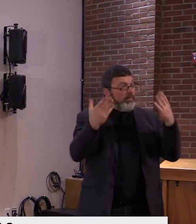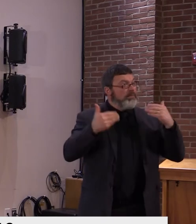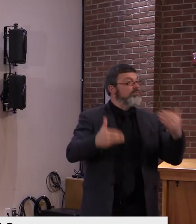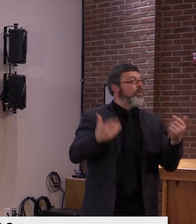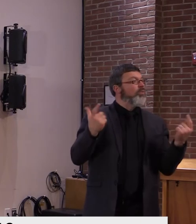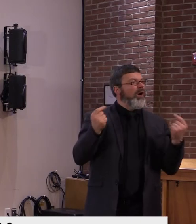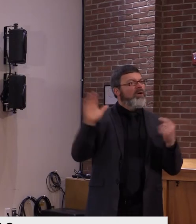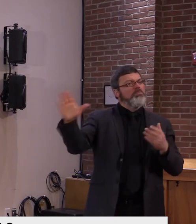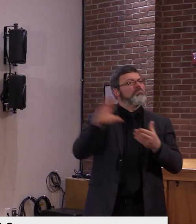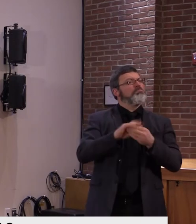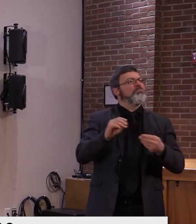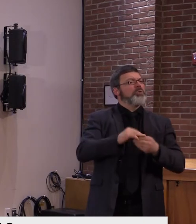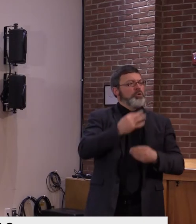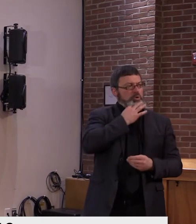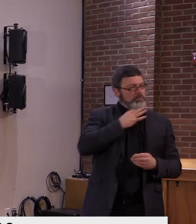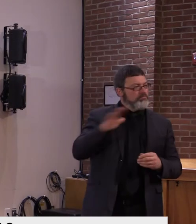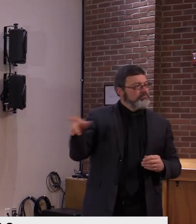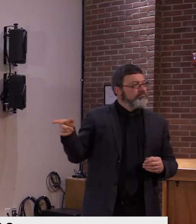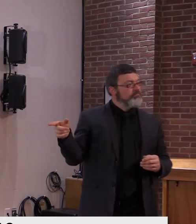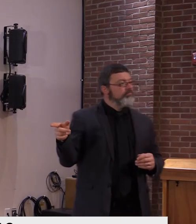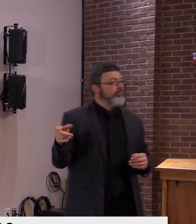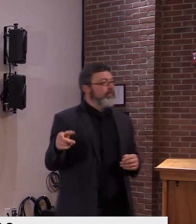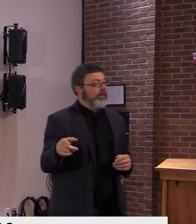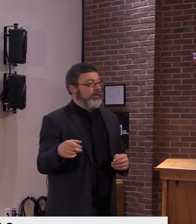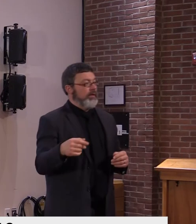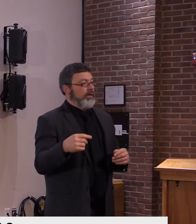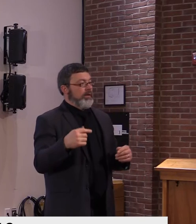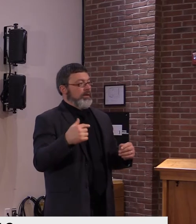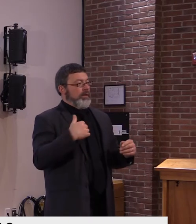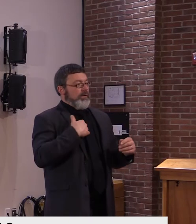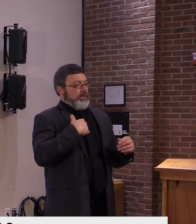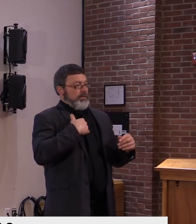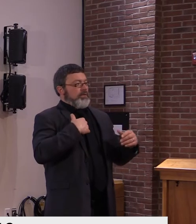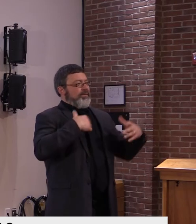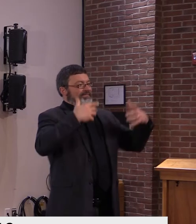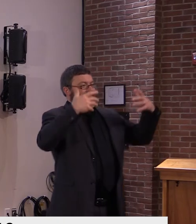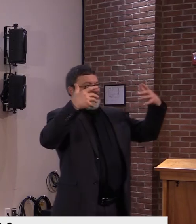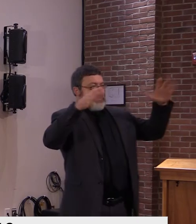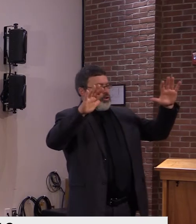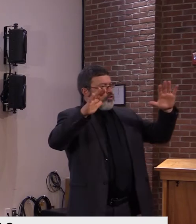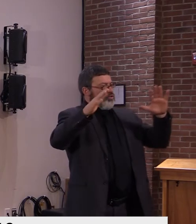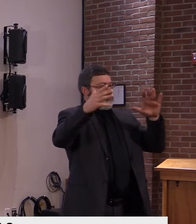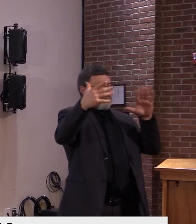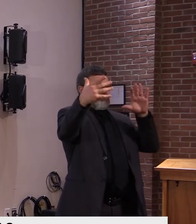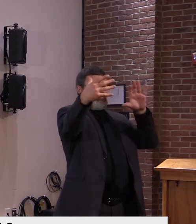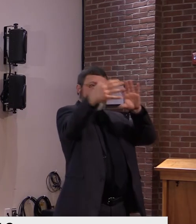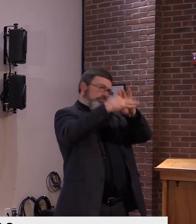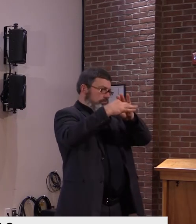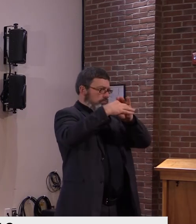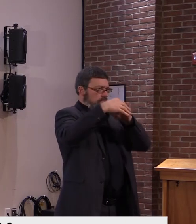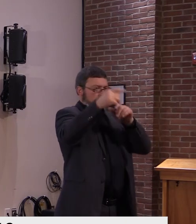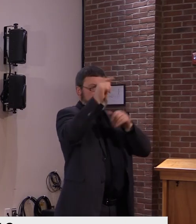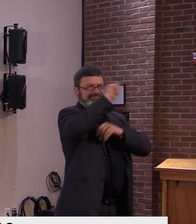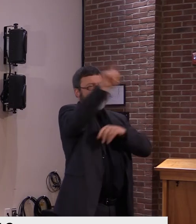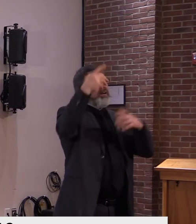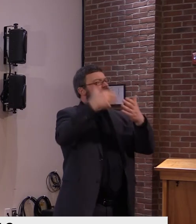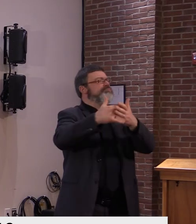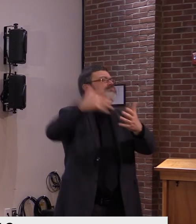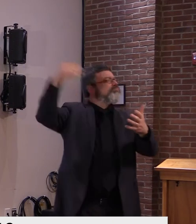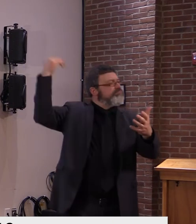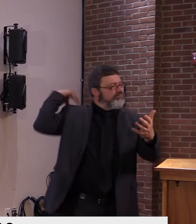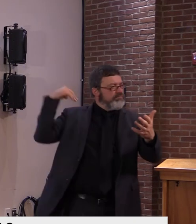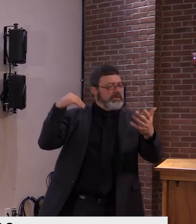very restrictive, I might add, and cumbersome for them. So I might ask Secretary